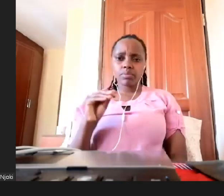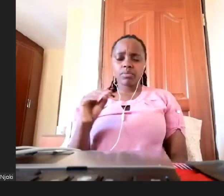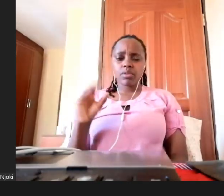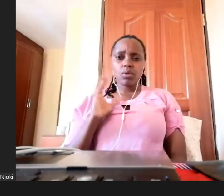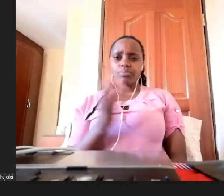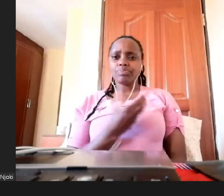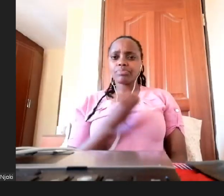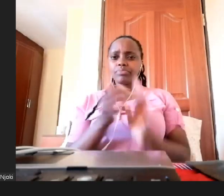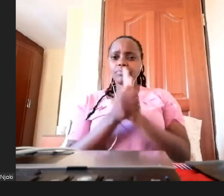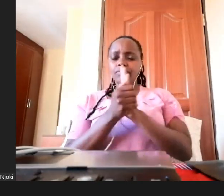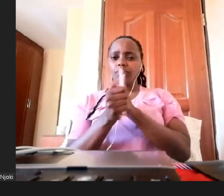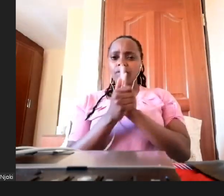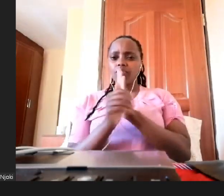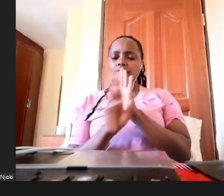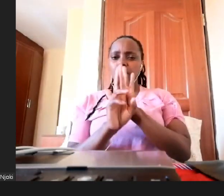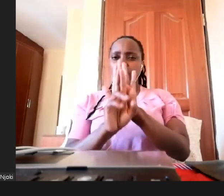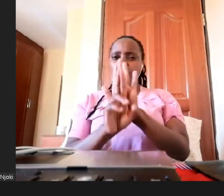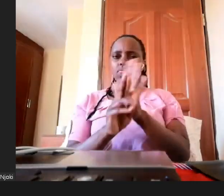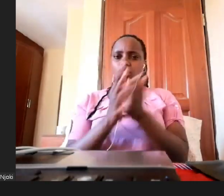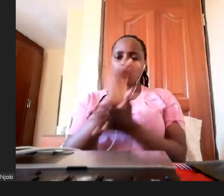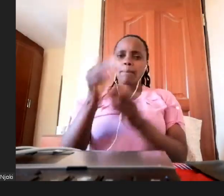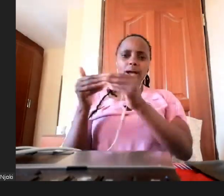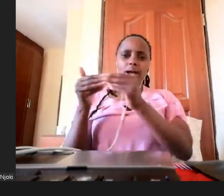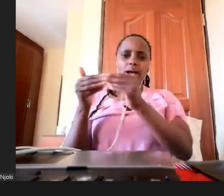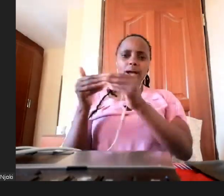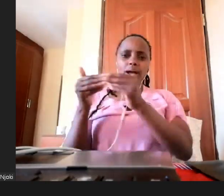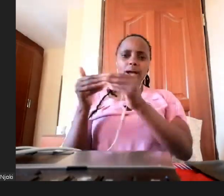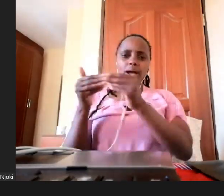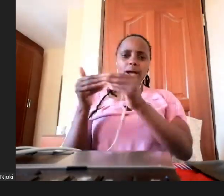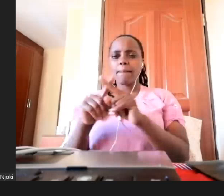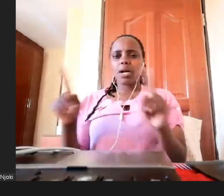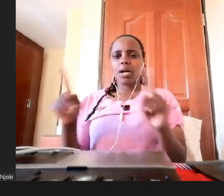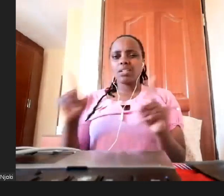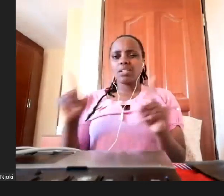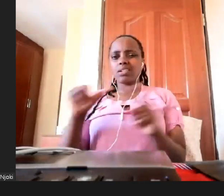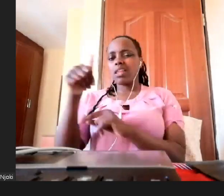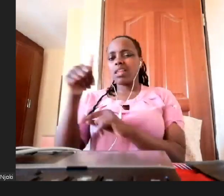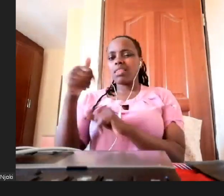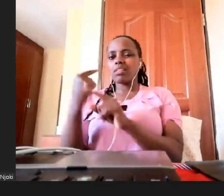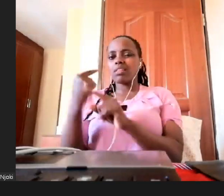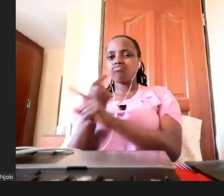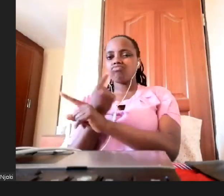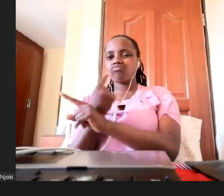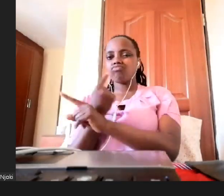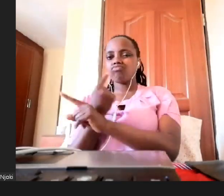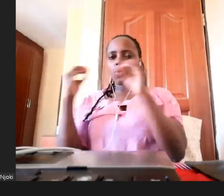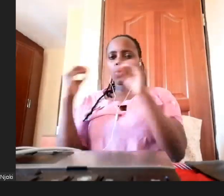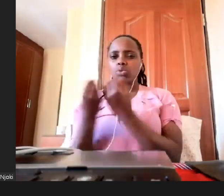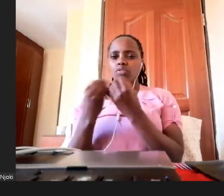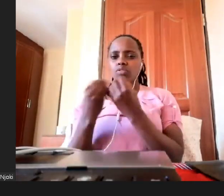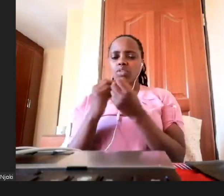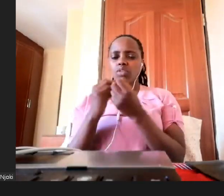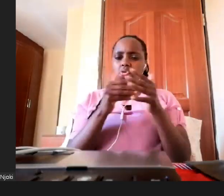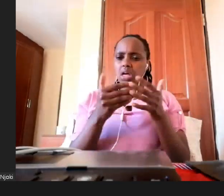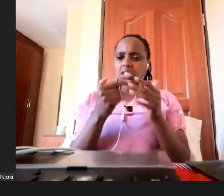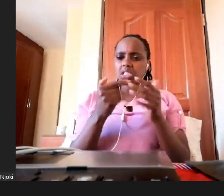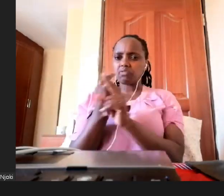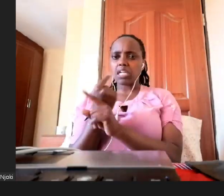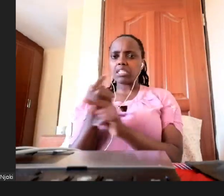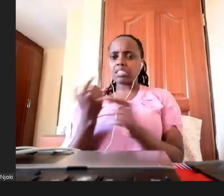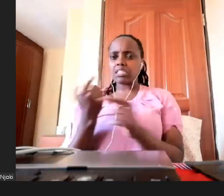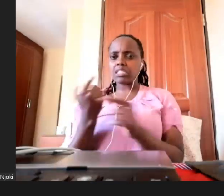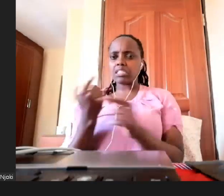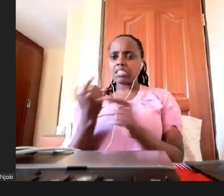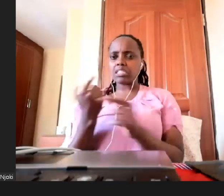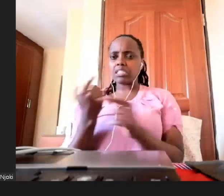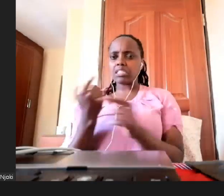are represented through their leaders and everything, or through other organizations, through the networks and